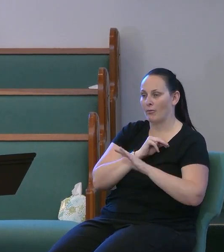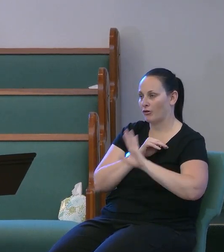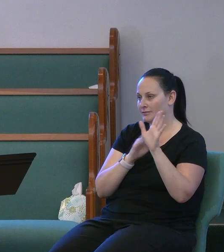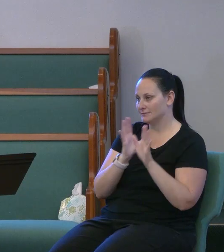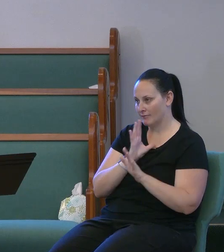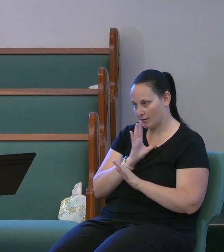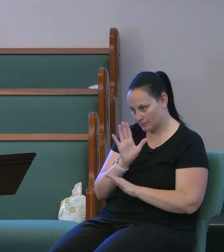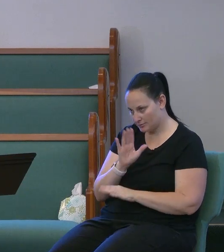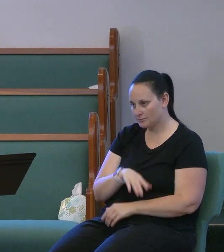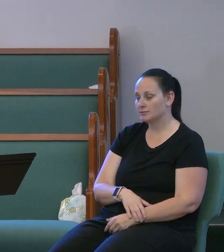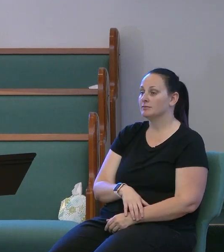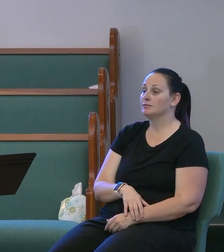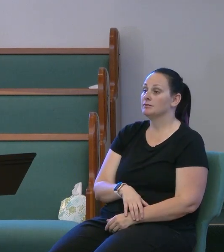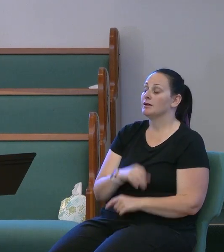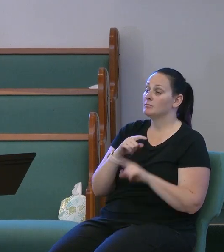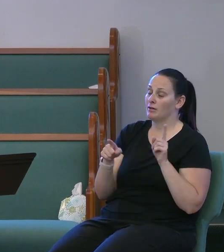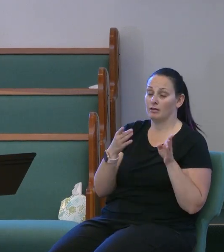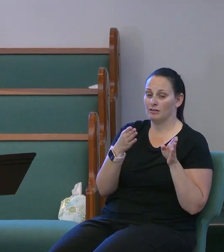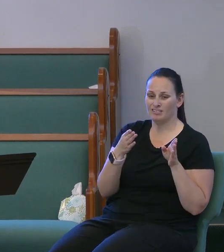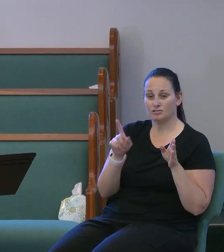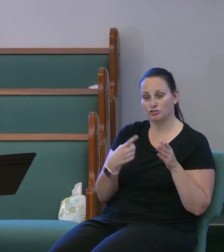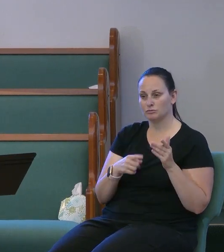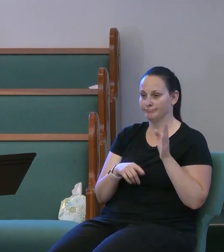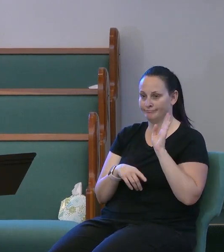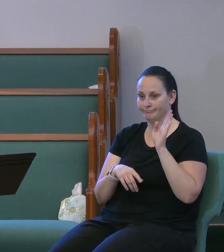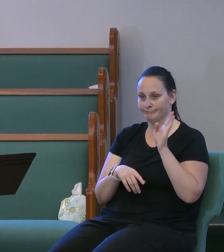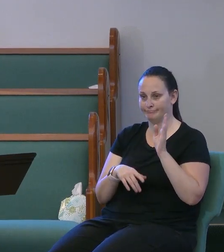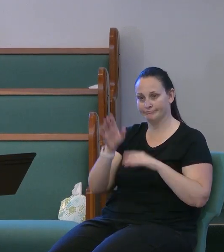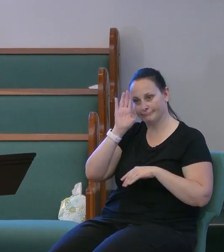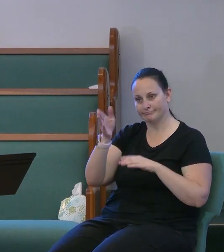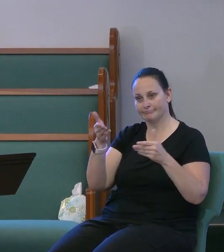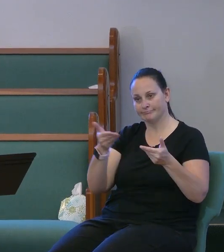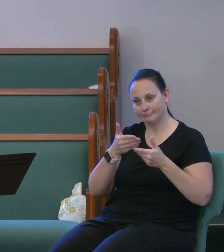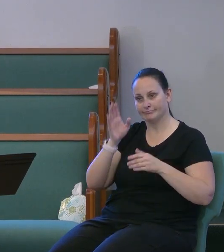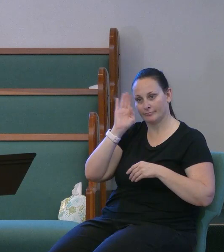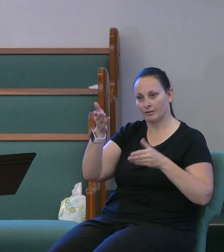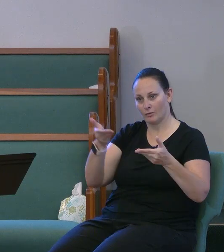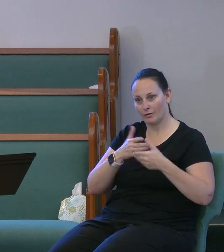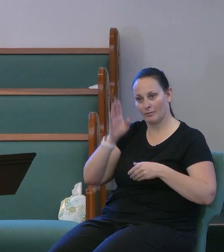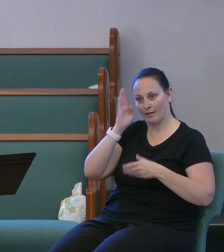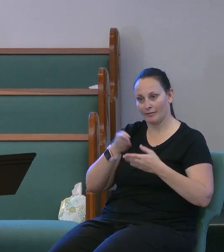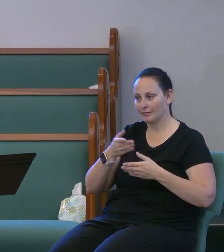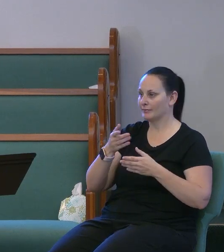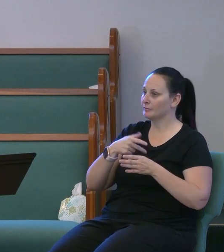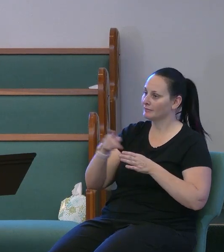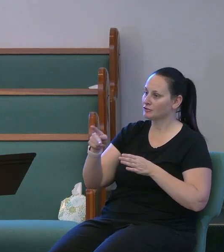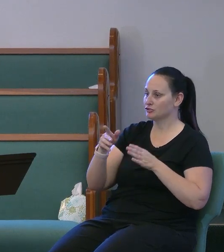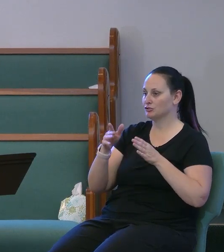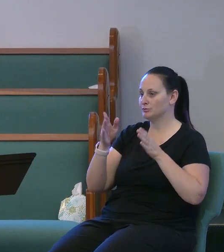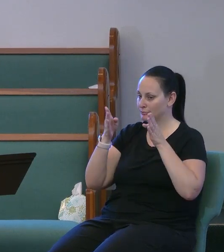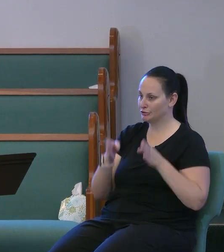fine. But it moves beyond having a greeter there, a professional, a hired